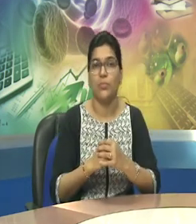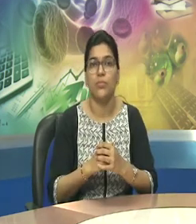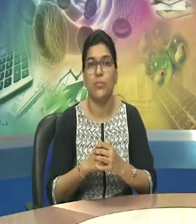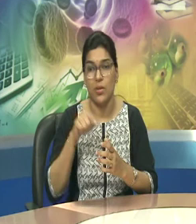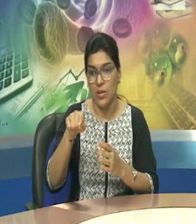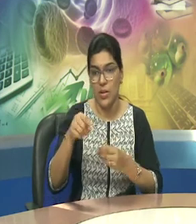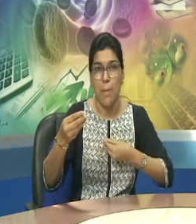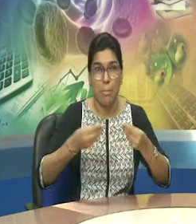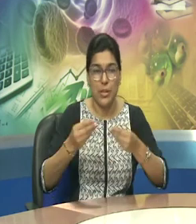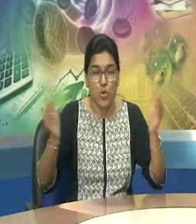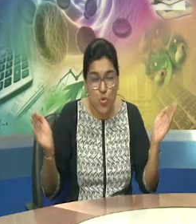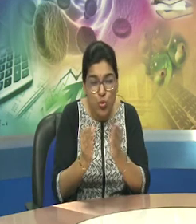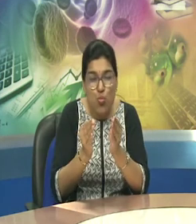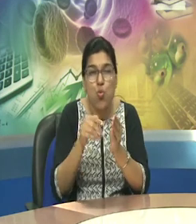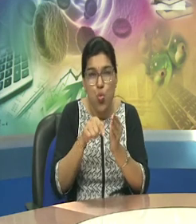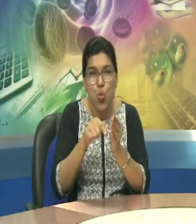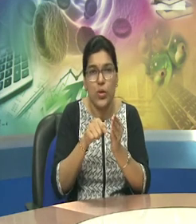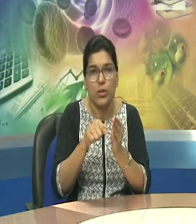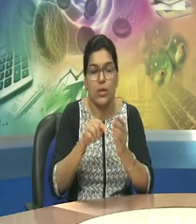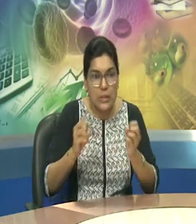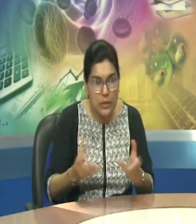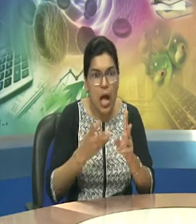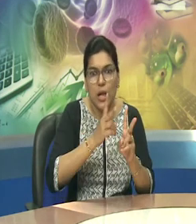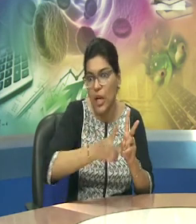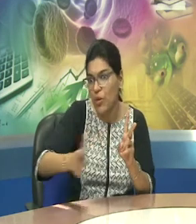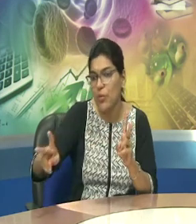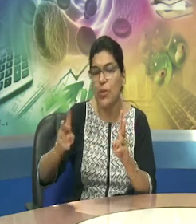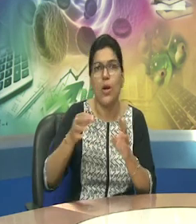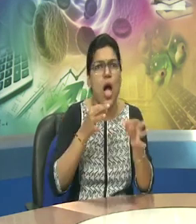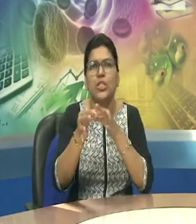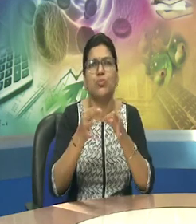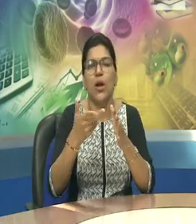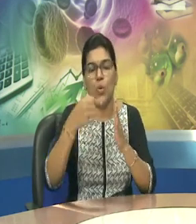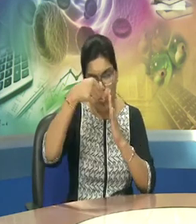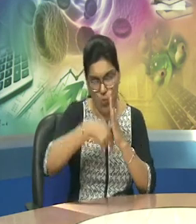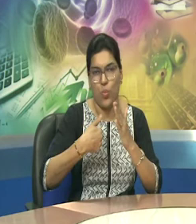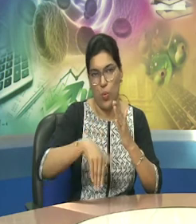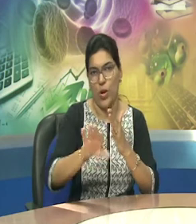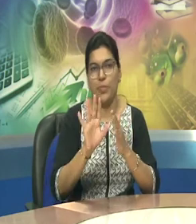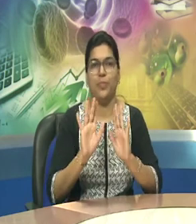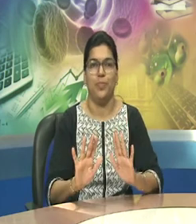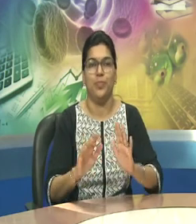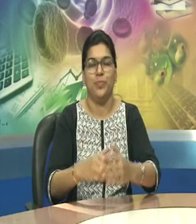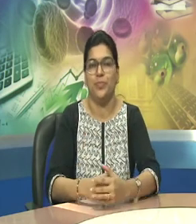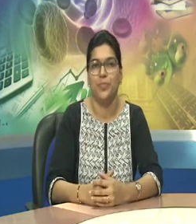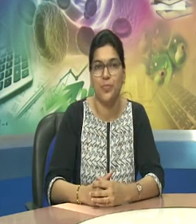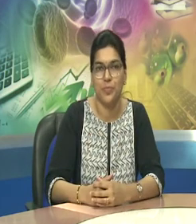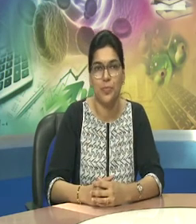explain the various aspects of setting up a small business enterprise.